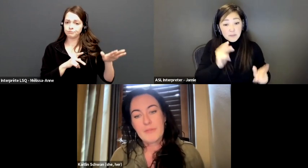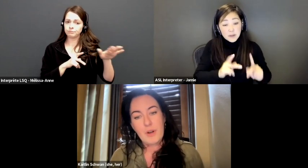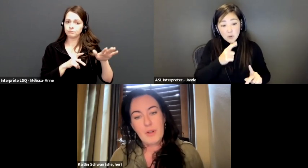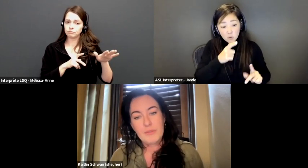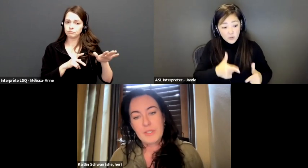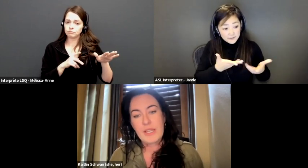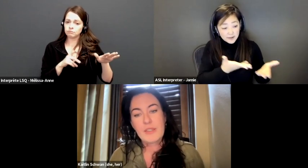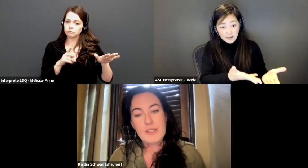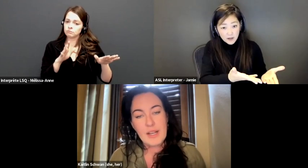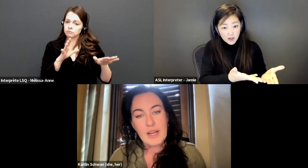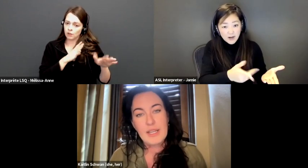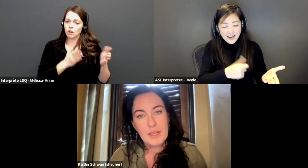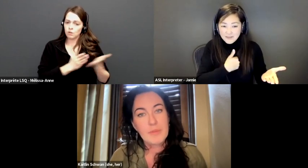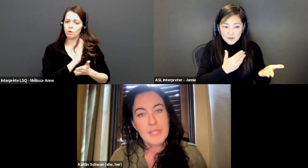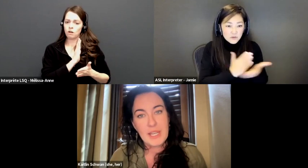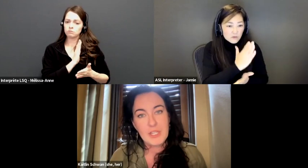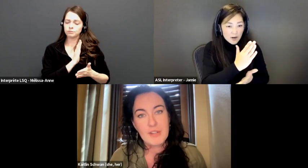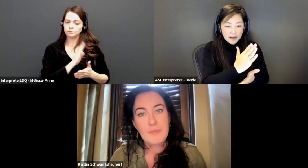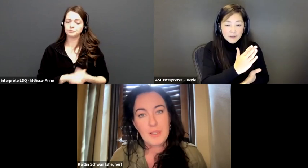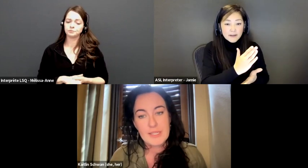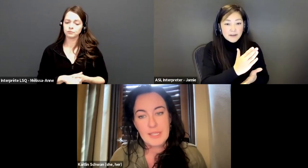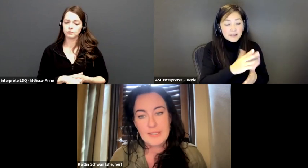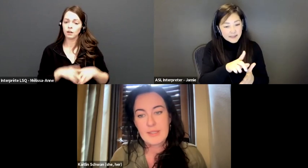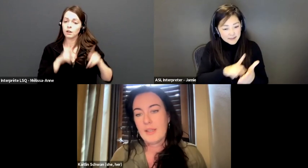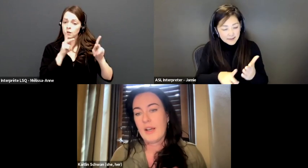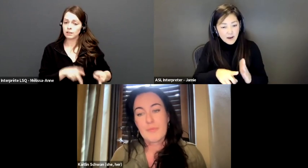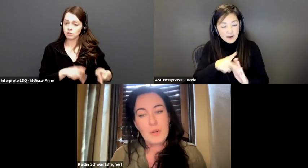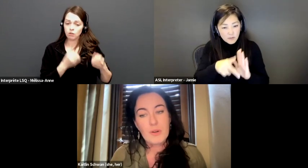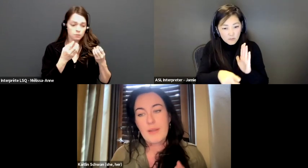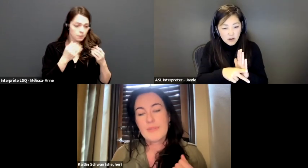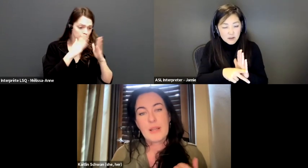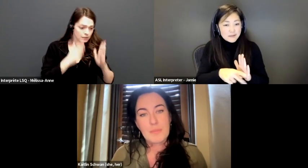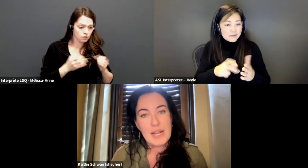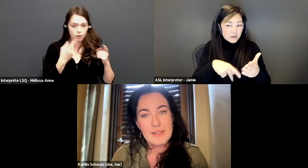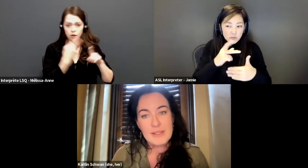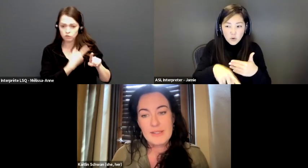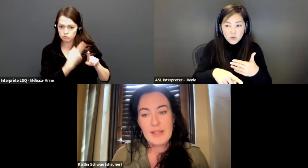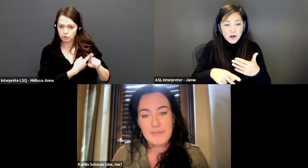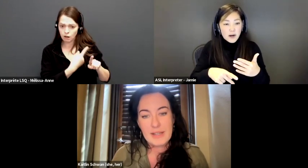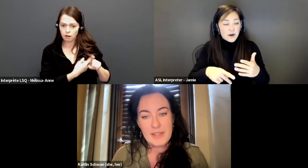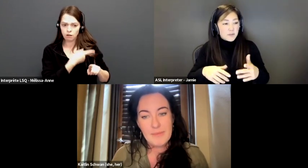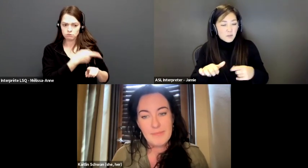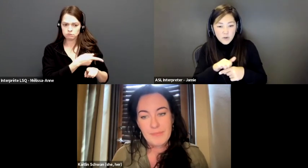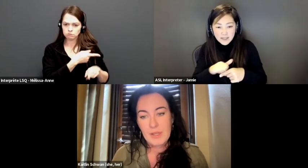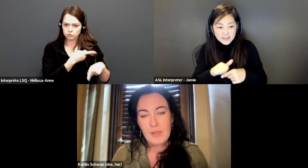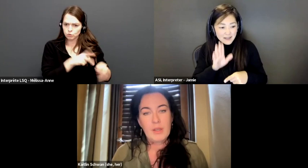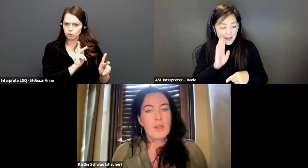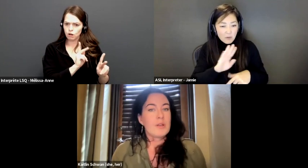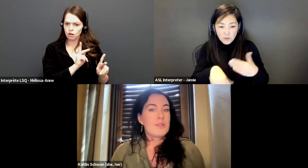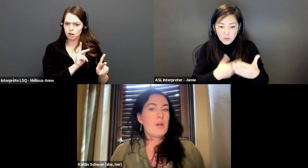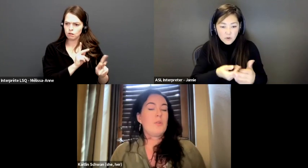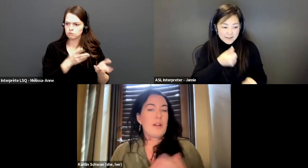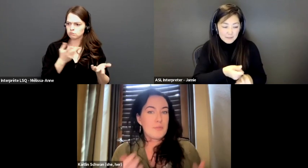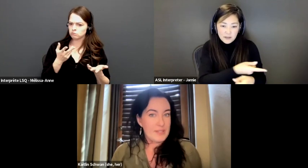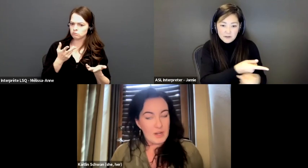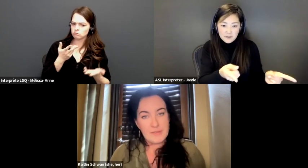to be involved in the design and implementation of policies, of programs and practices that affect them.